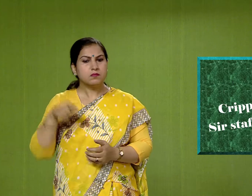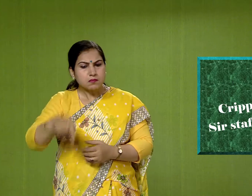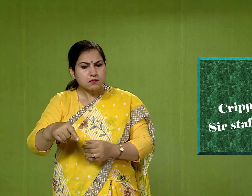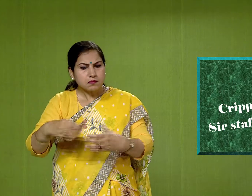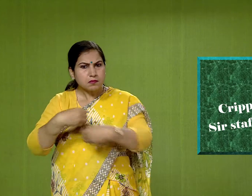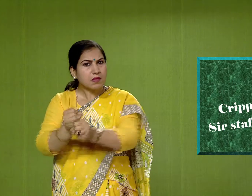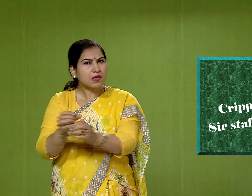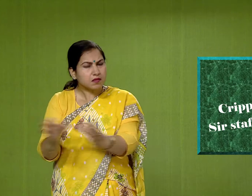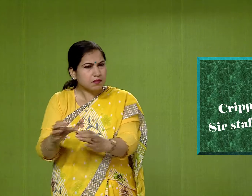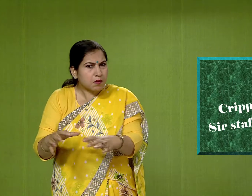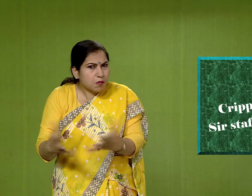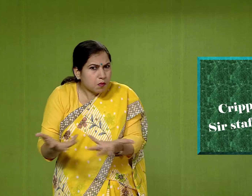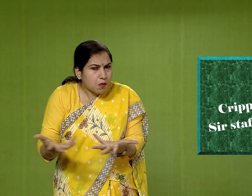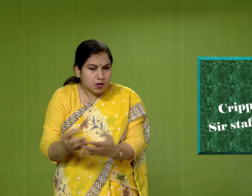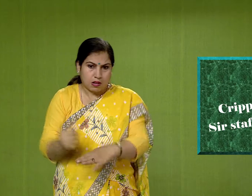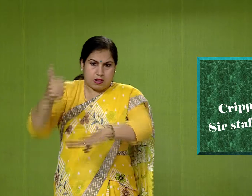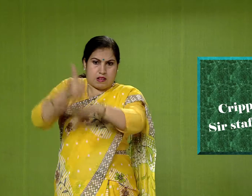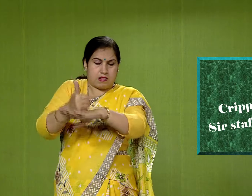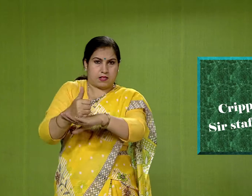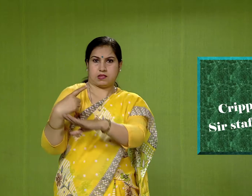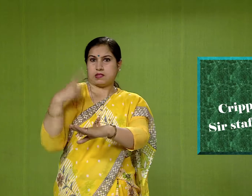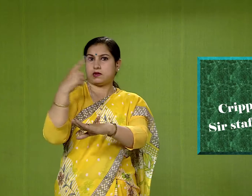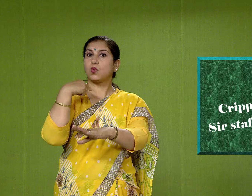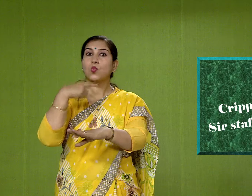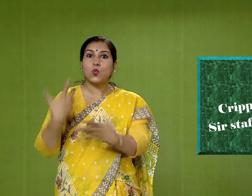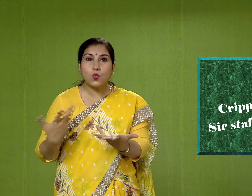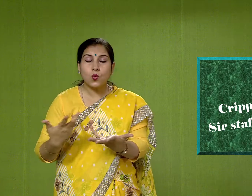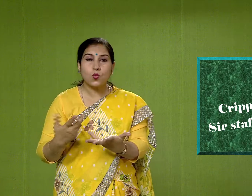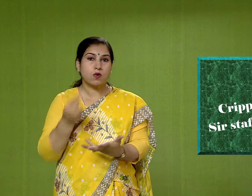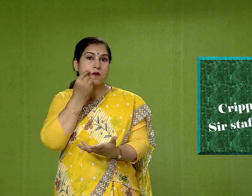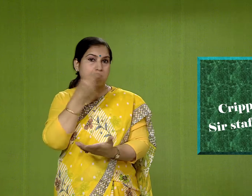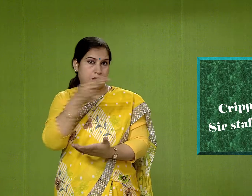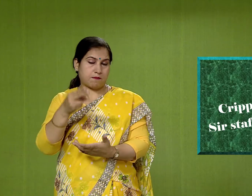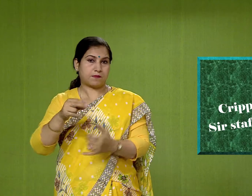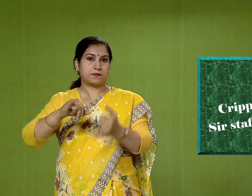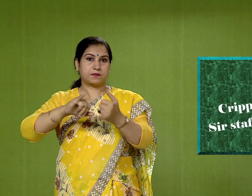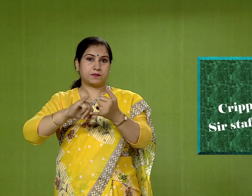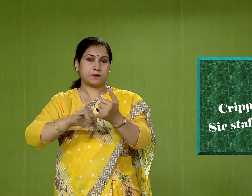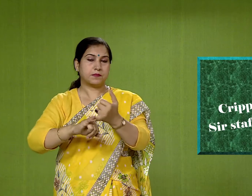This mission was led by Sir Stafford Cripps.